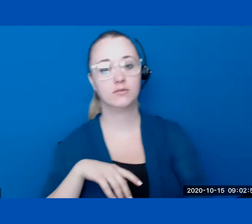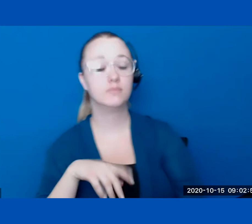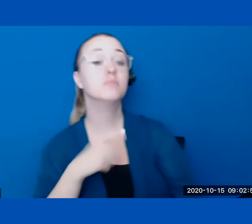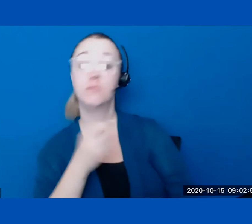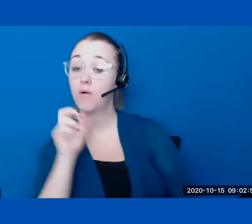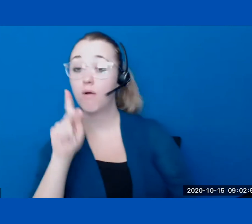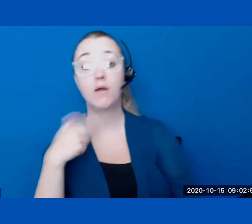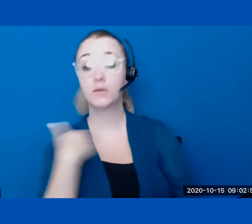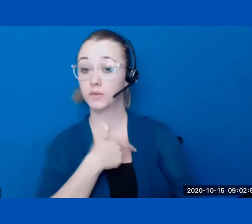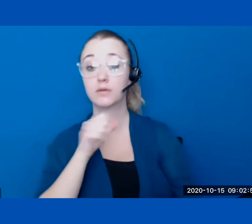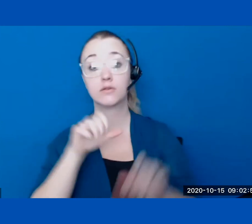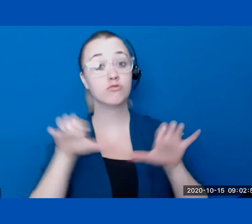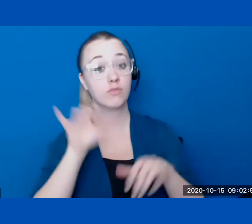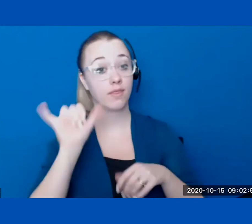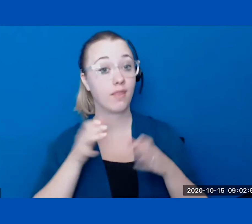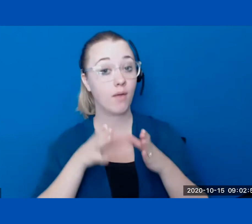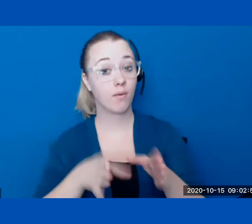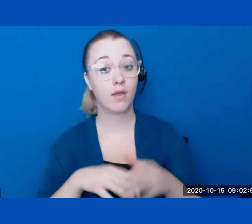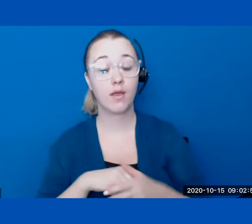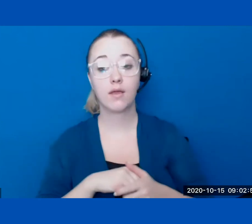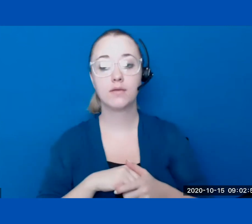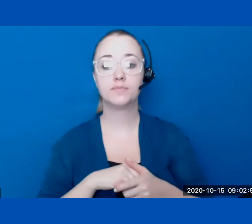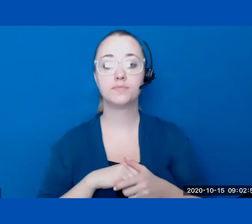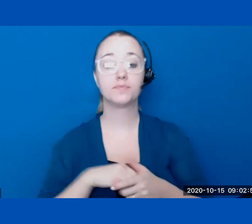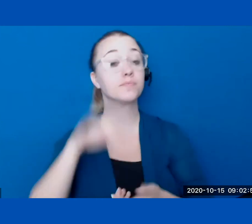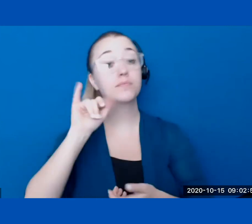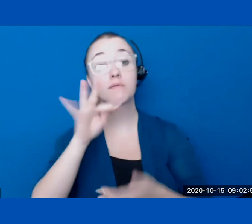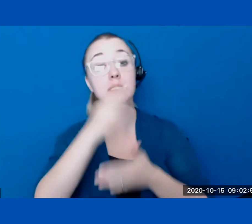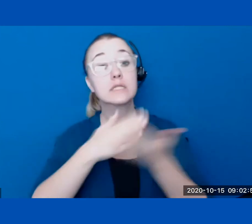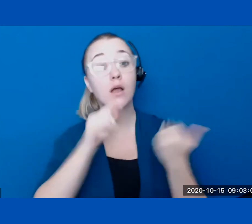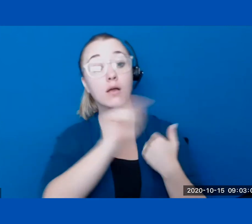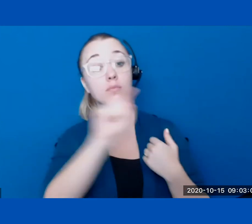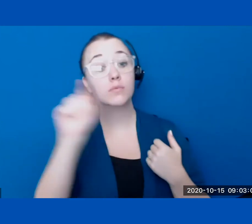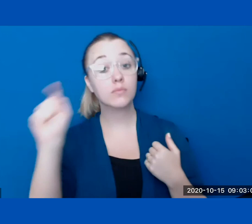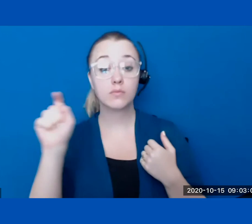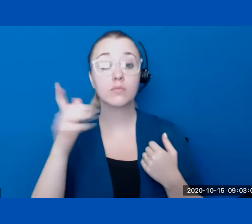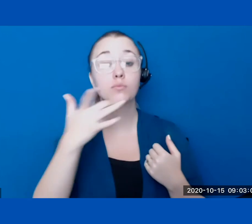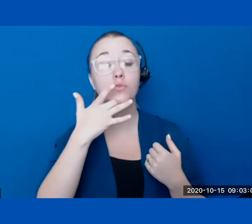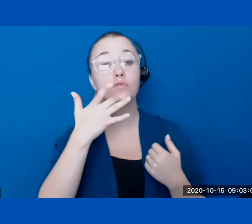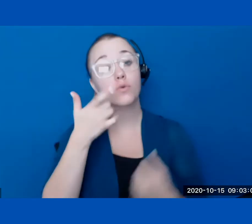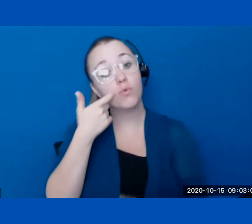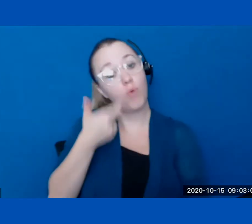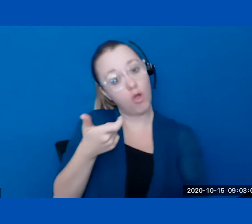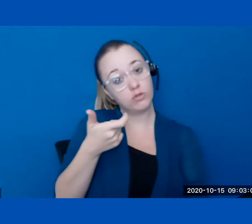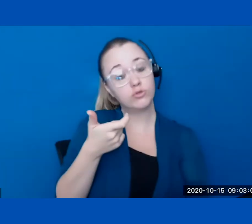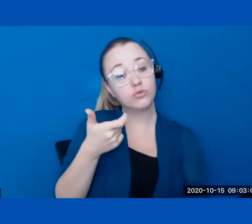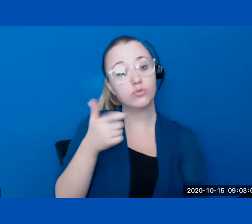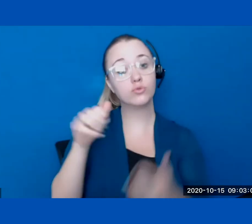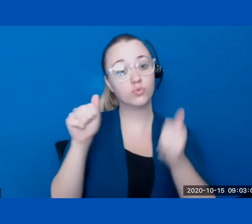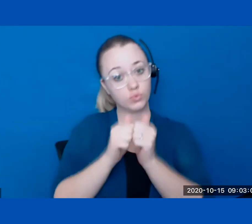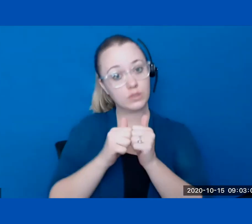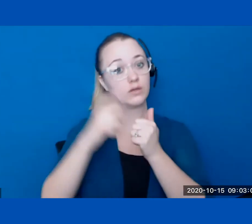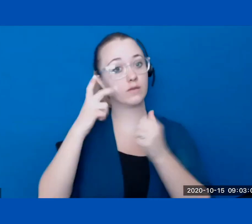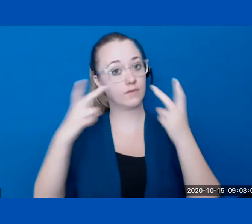way. If there are some of you who prefer to watch it with the visual piece of